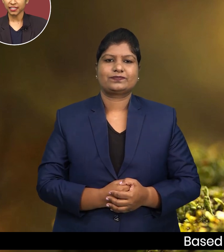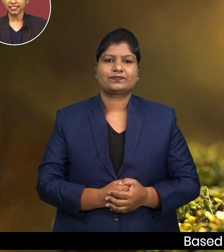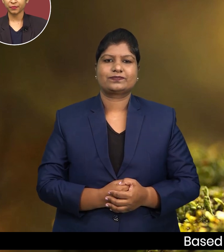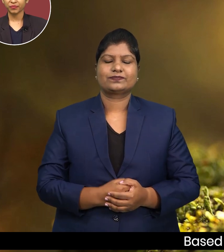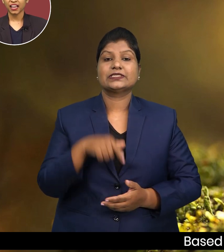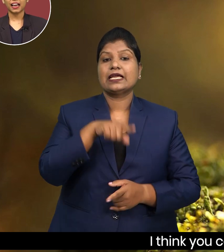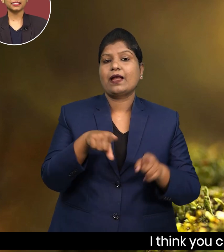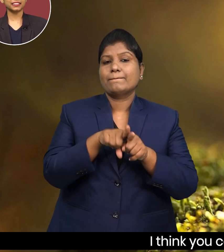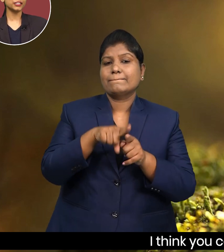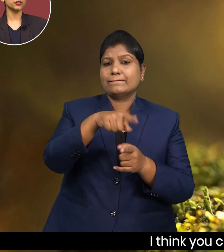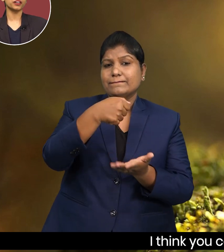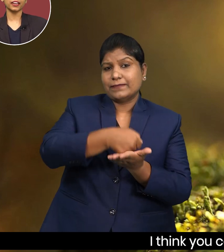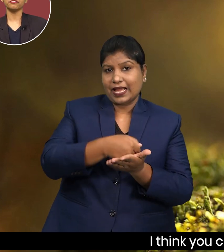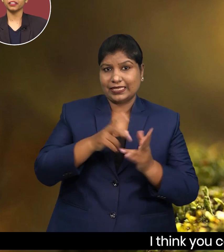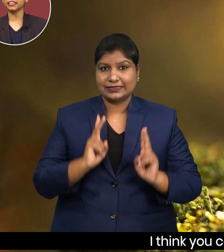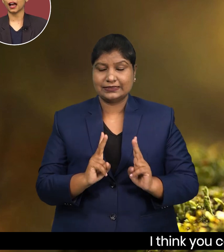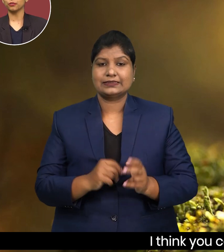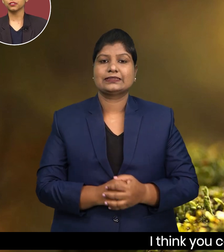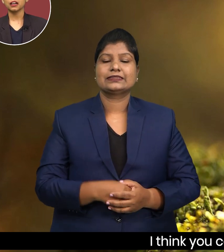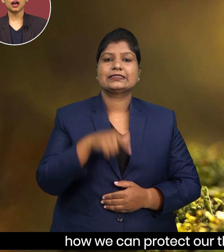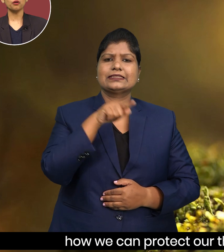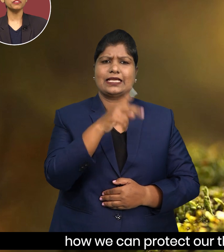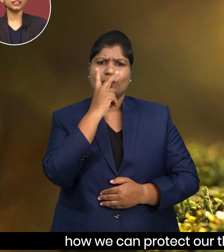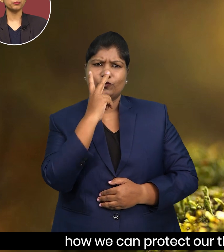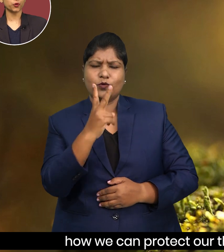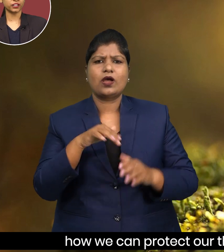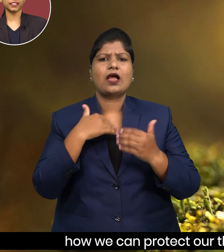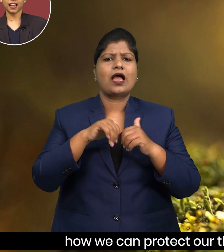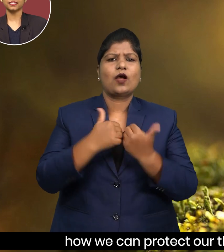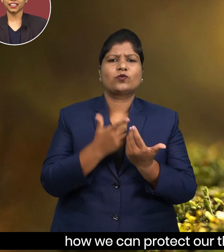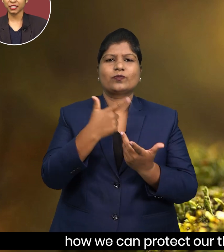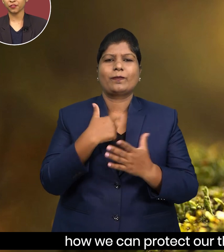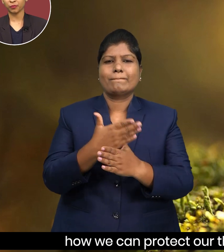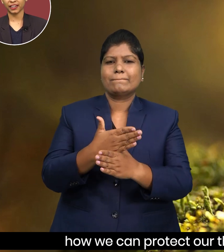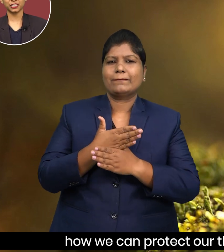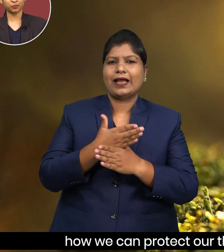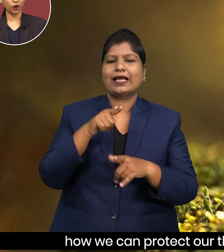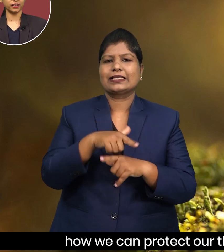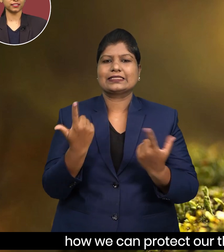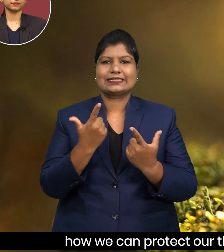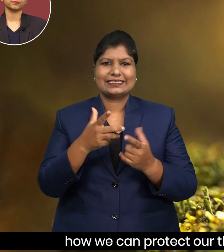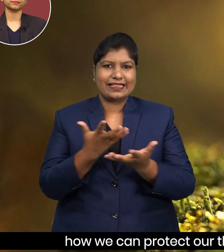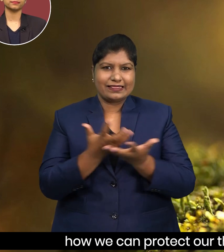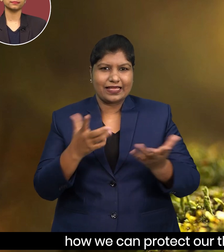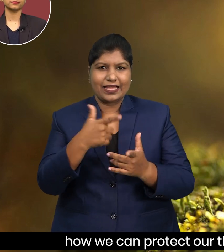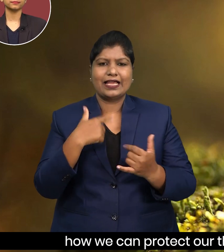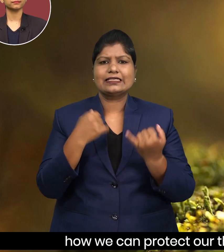Based on this, I think you can figure out how we can protect our things from getting spoiled.